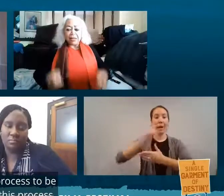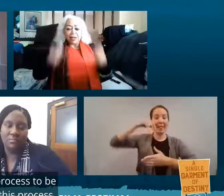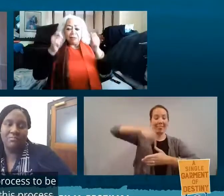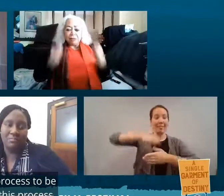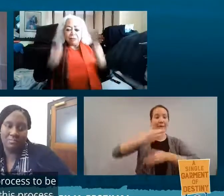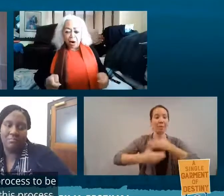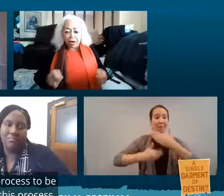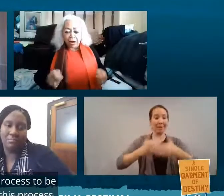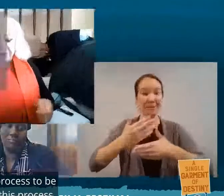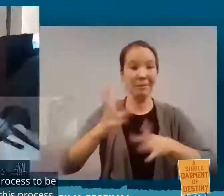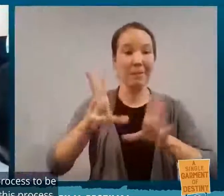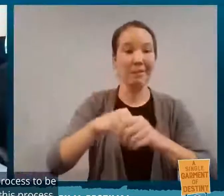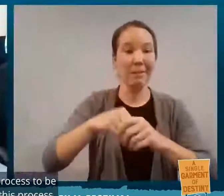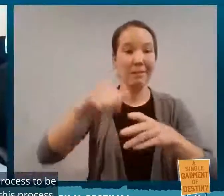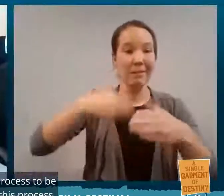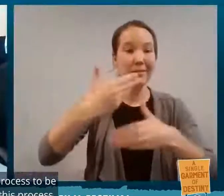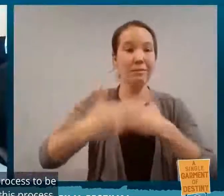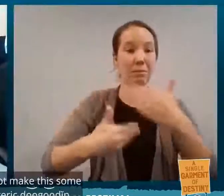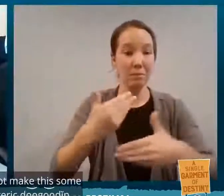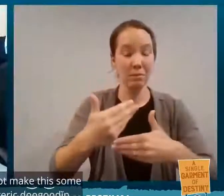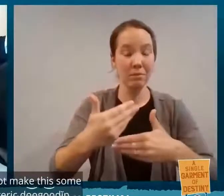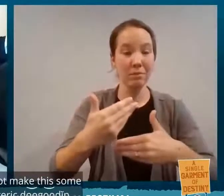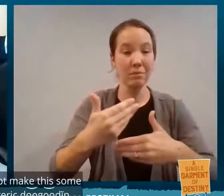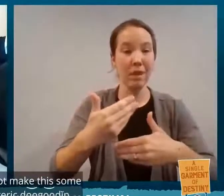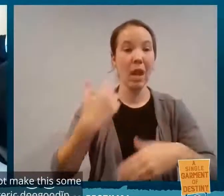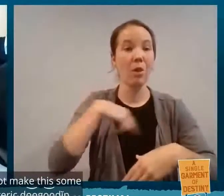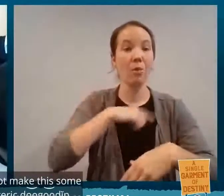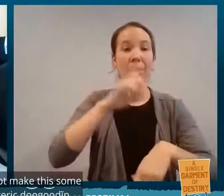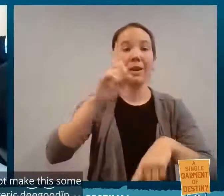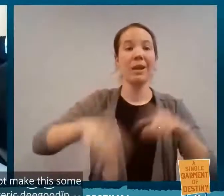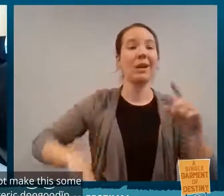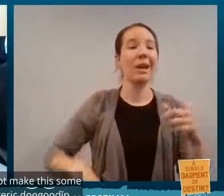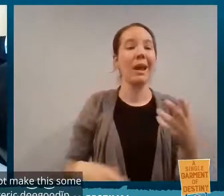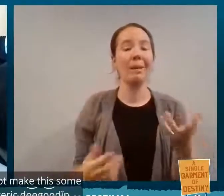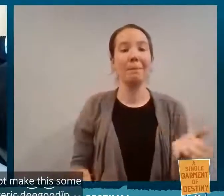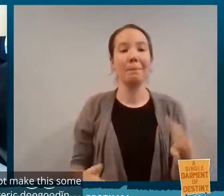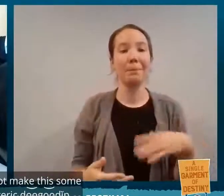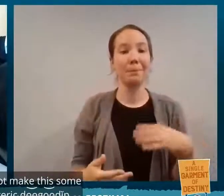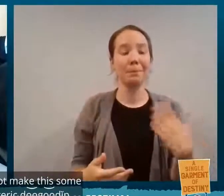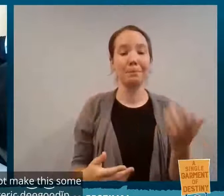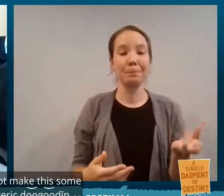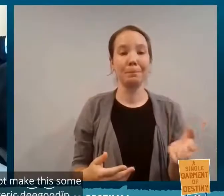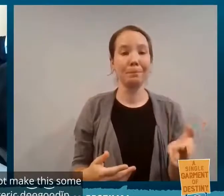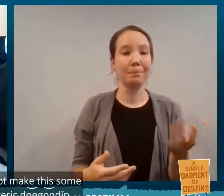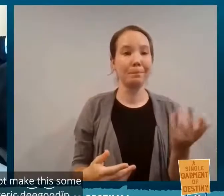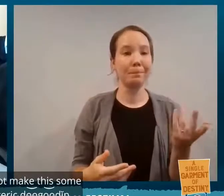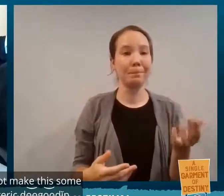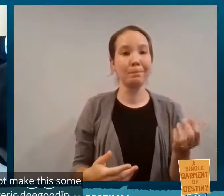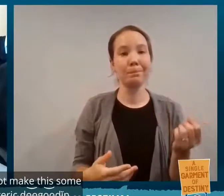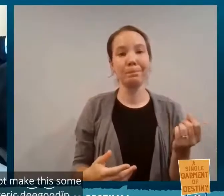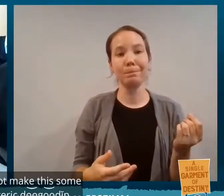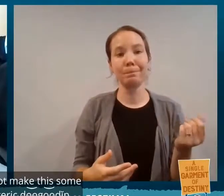in this process to be part of this process. And we cannot make this some sort of